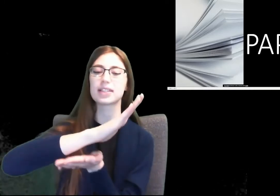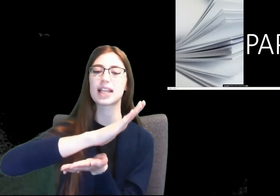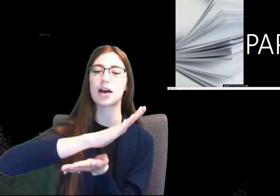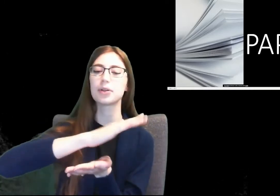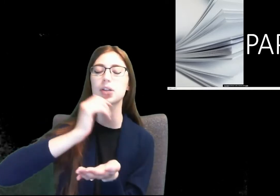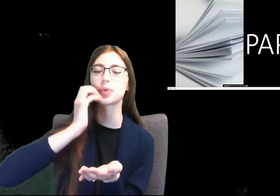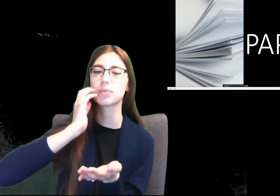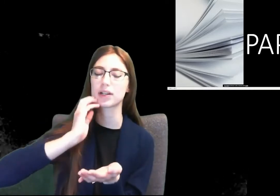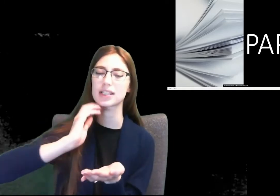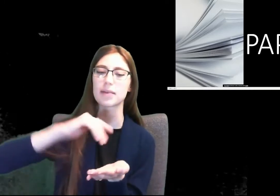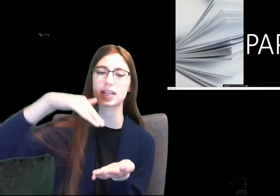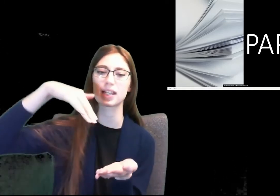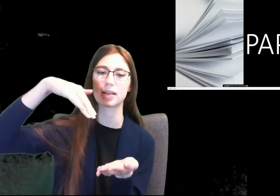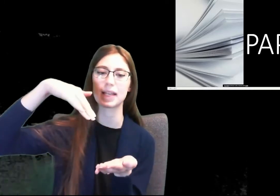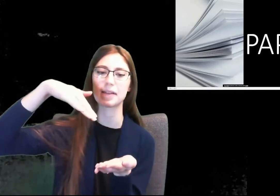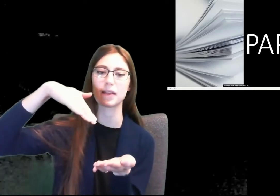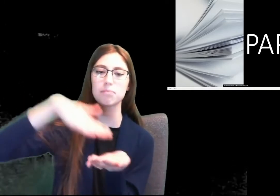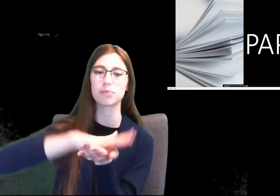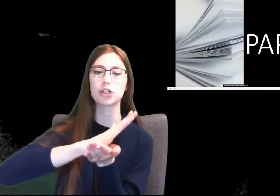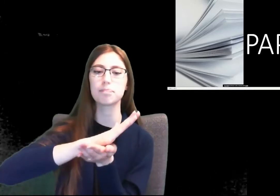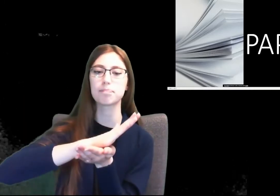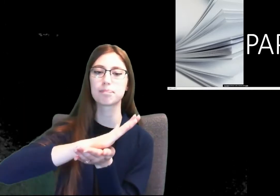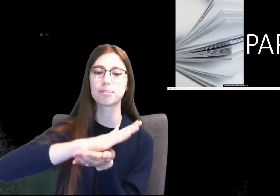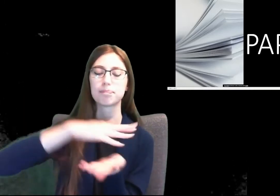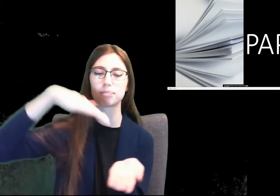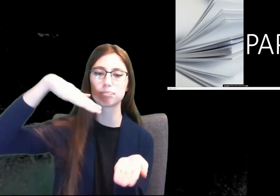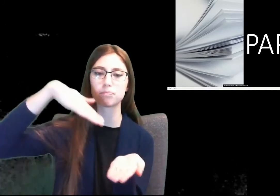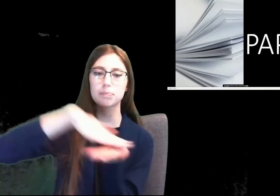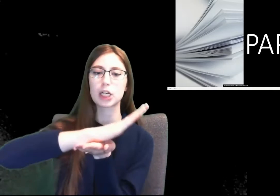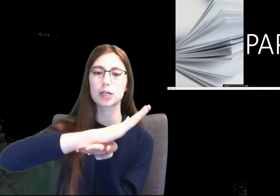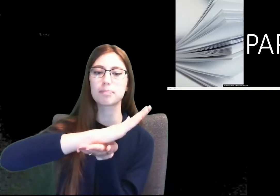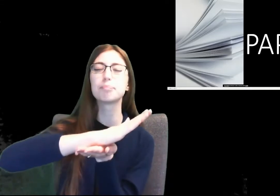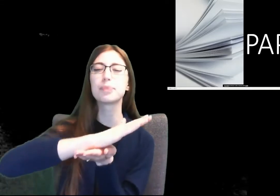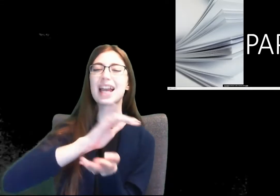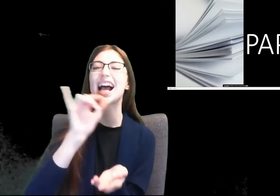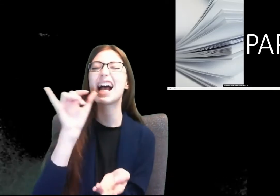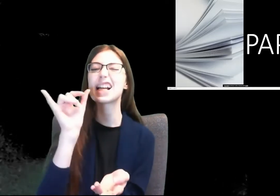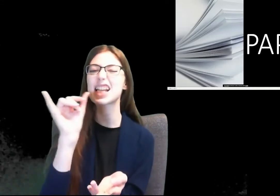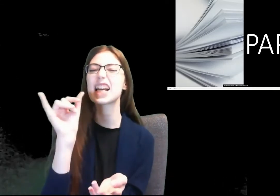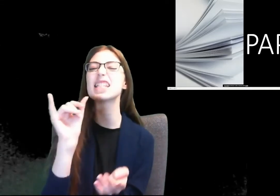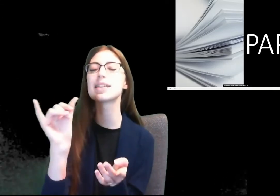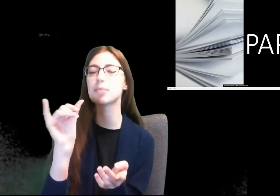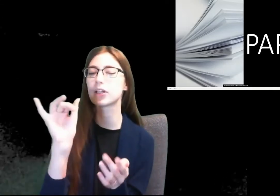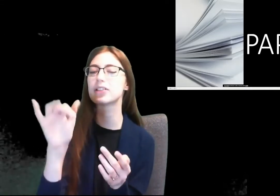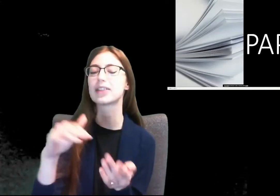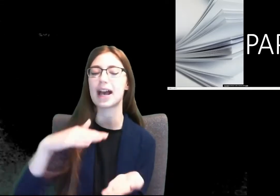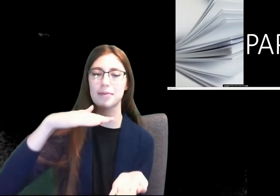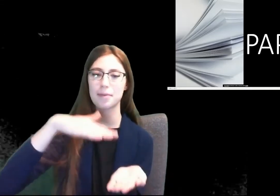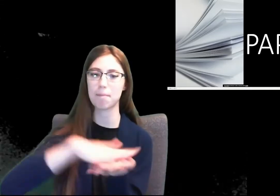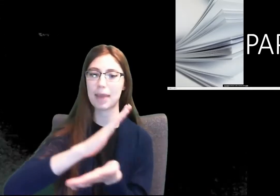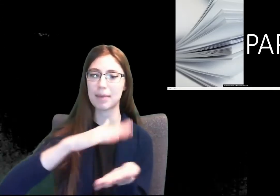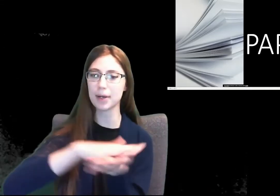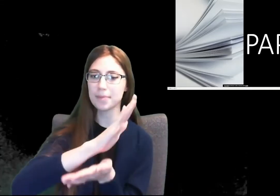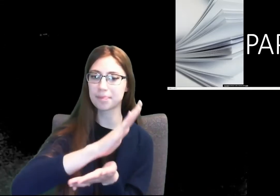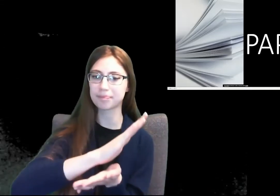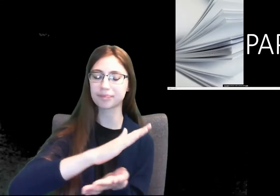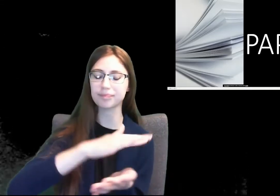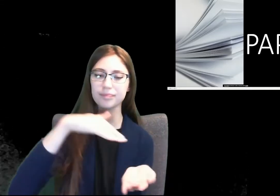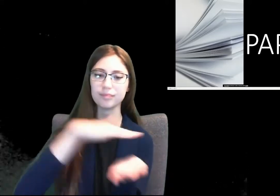out. You know, when you print something, it comes out like burp, burp. It's kind of similar to that. Paper,